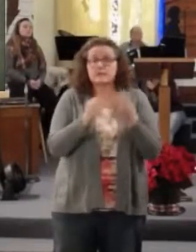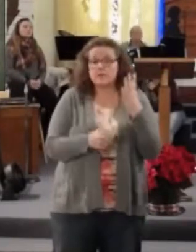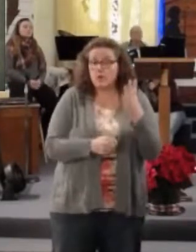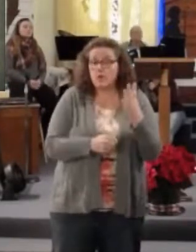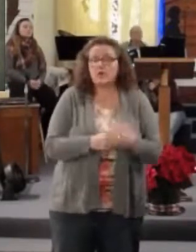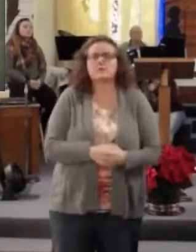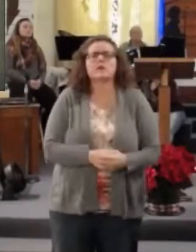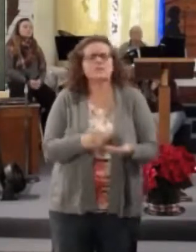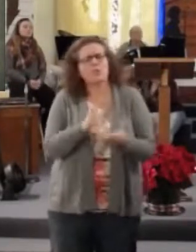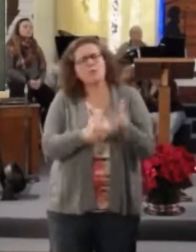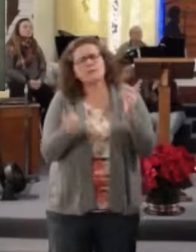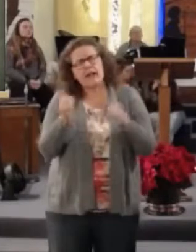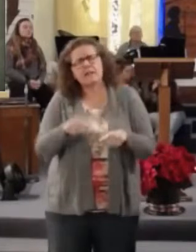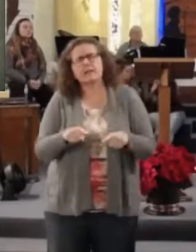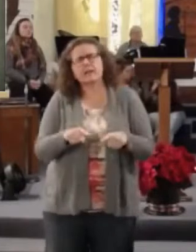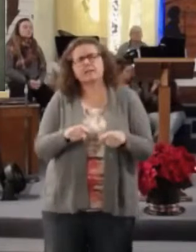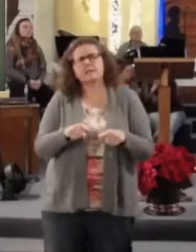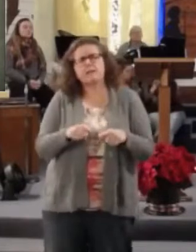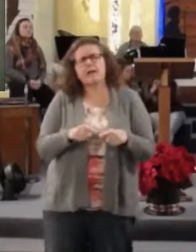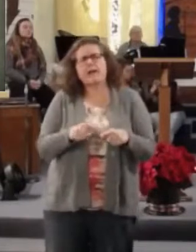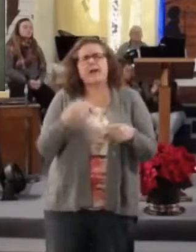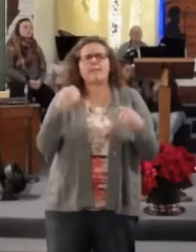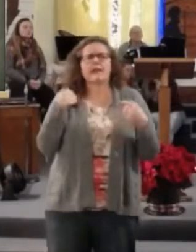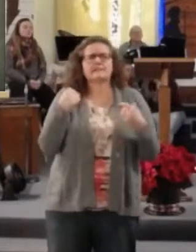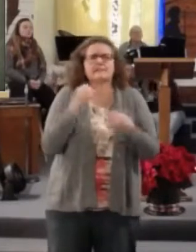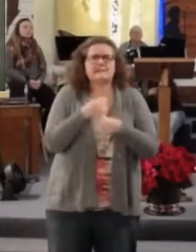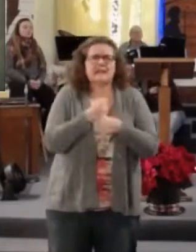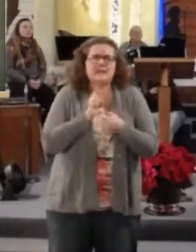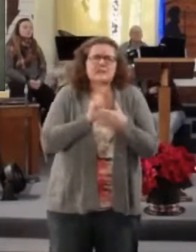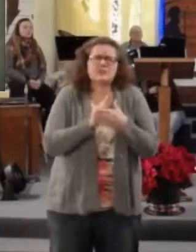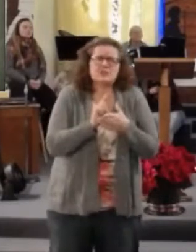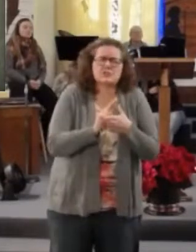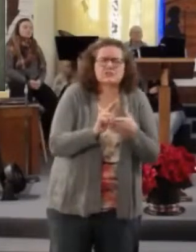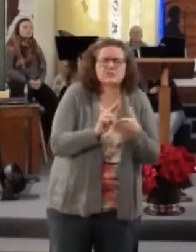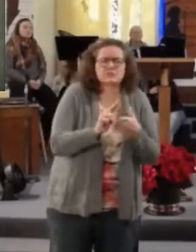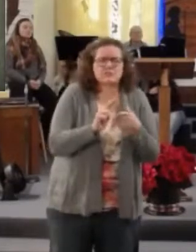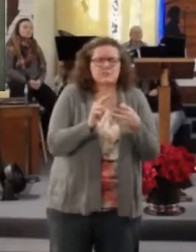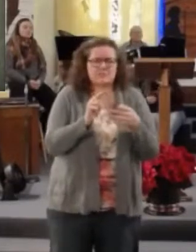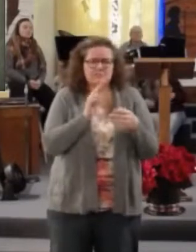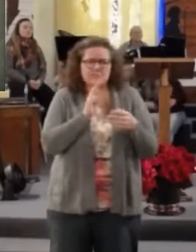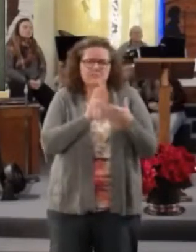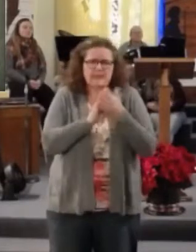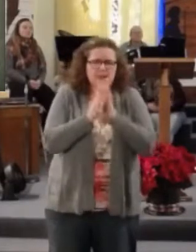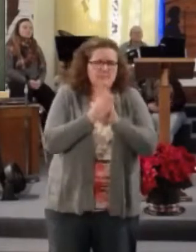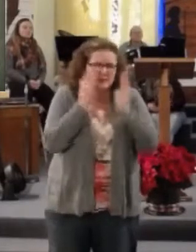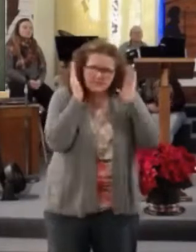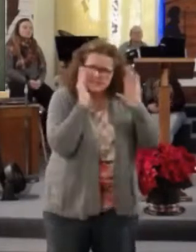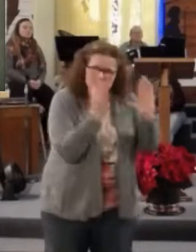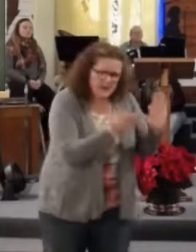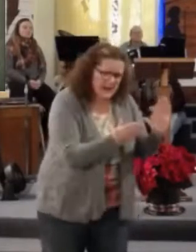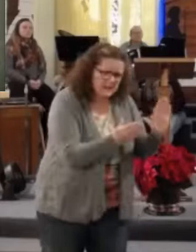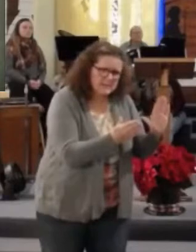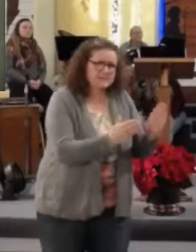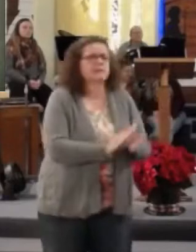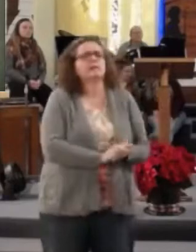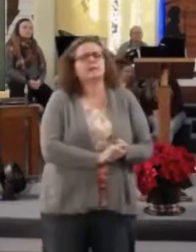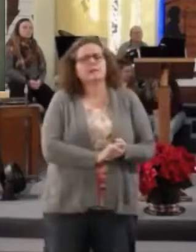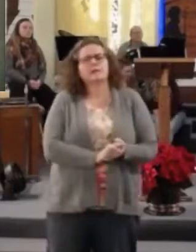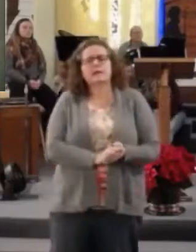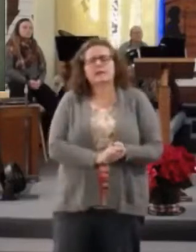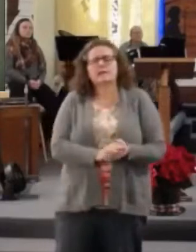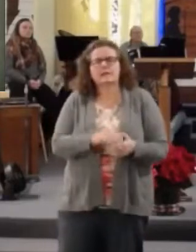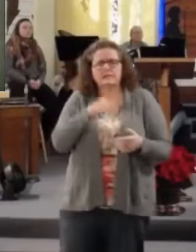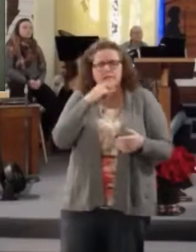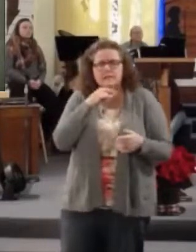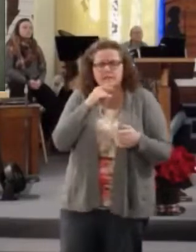And I think what's happening is that's conditioning us to be distractive, and it harms our ability to listen,